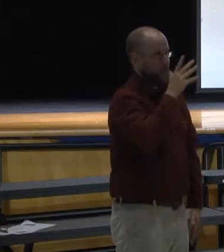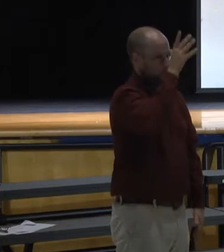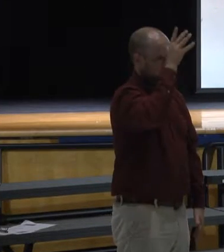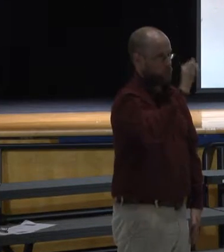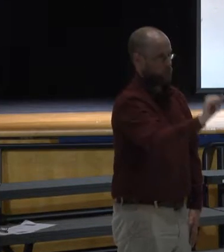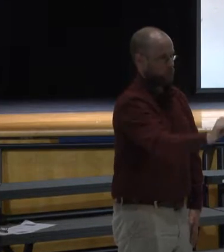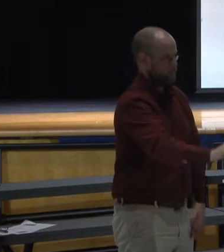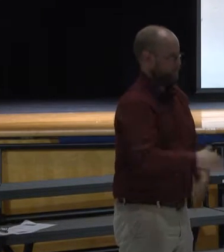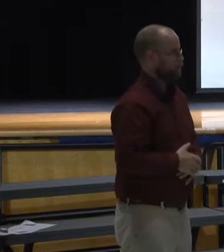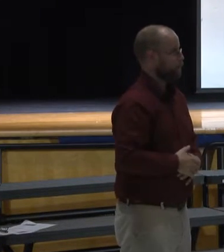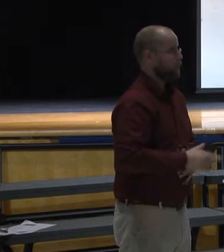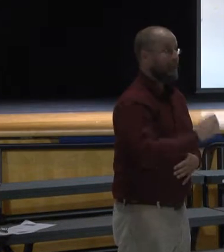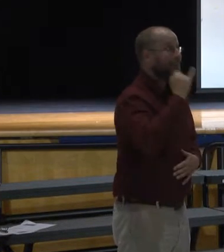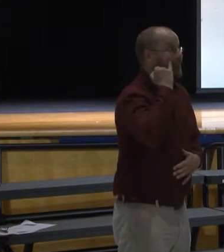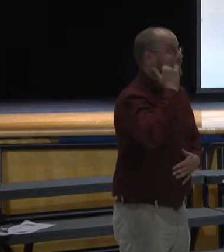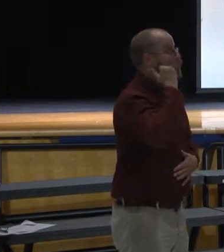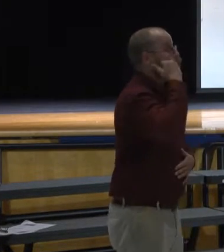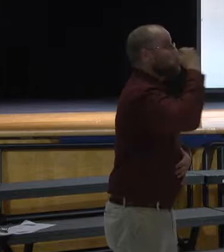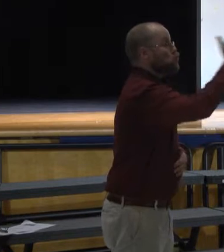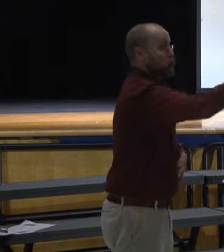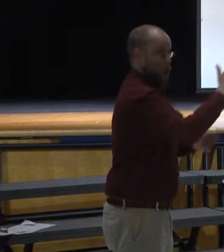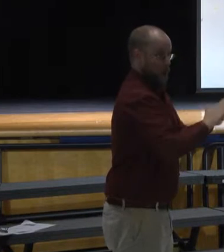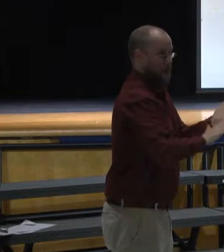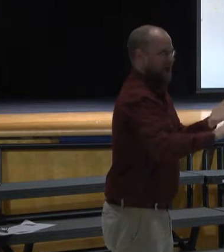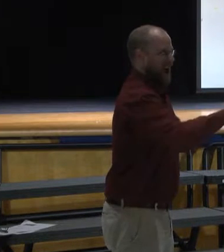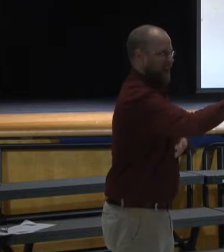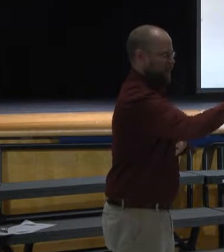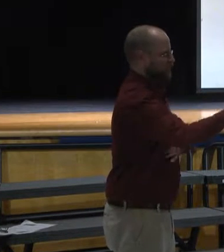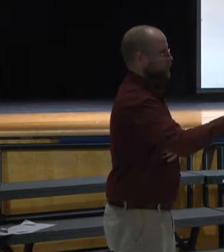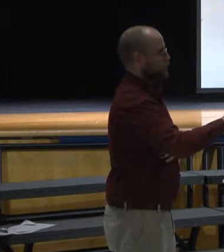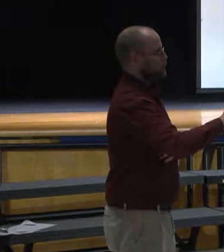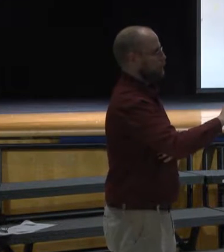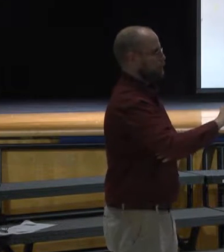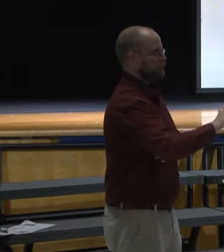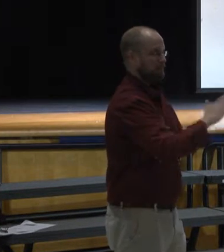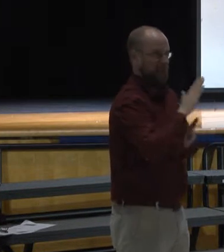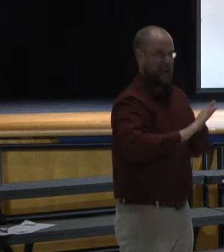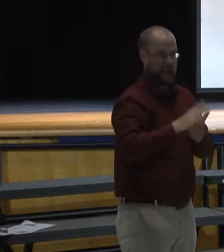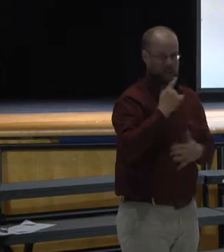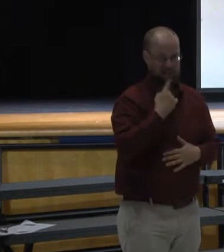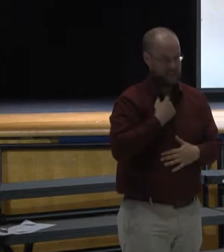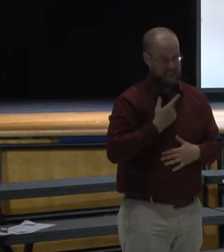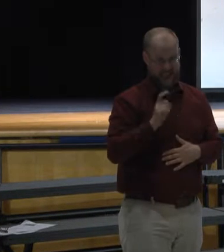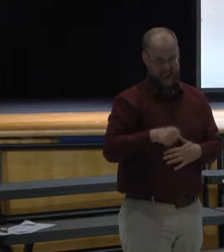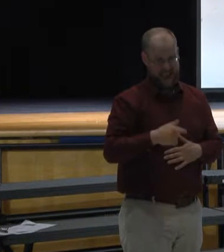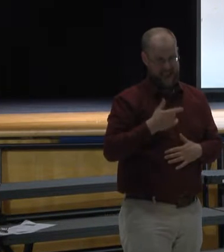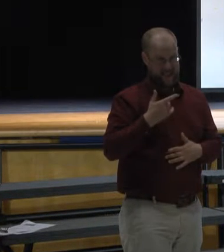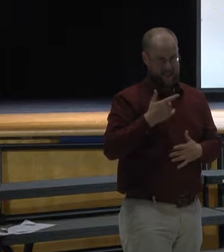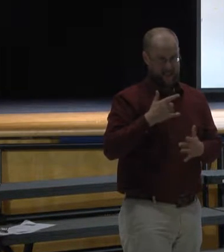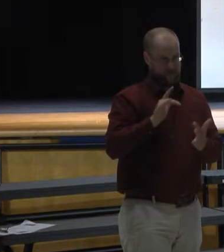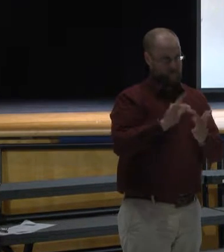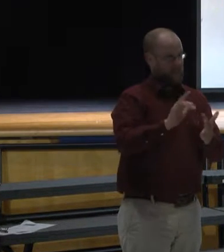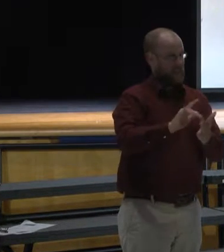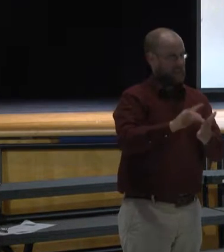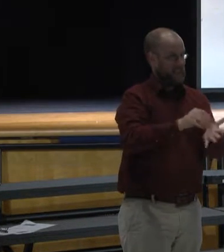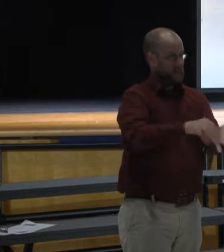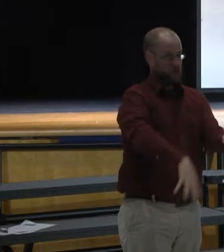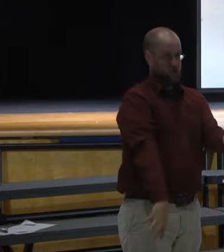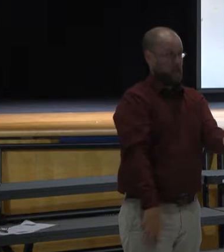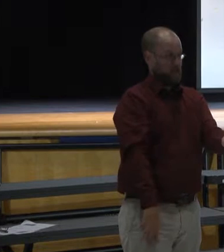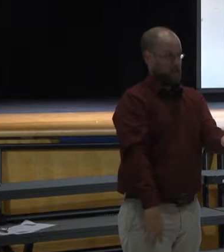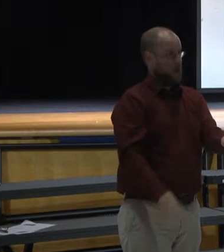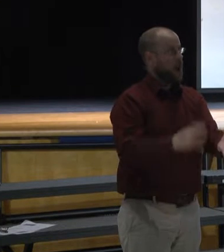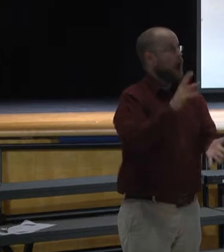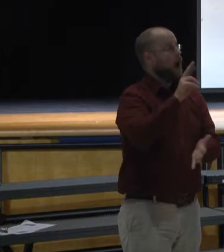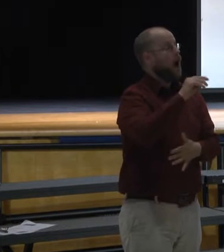call schools, they will say, gee, we need to talk to the student, unless the student's done what's called a FERPA form. Because